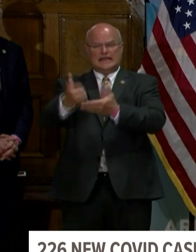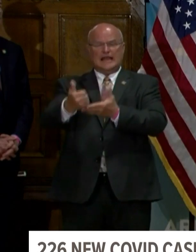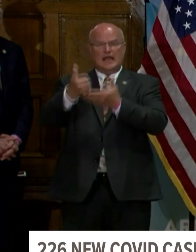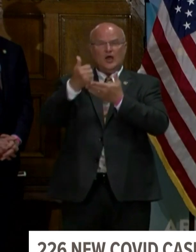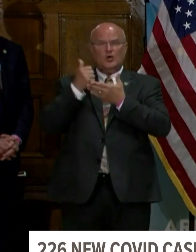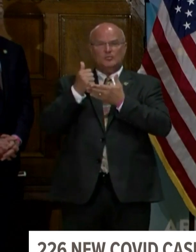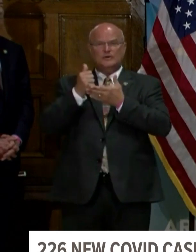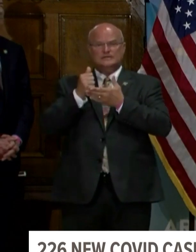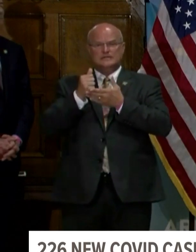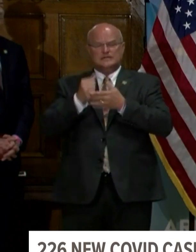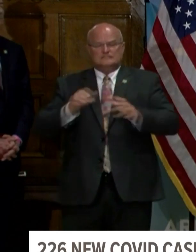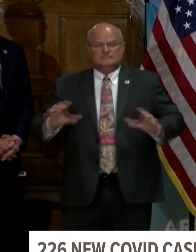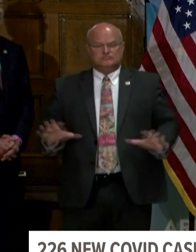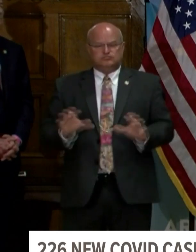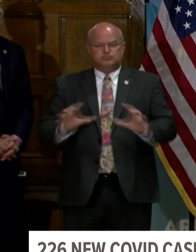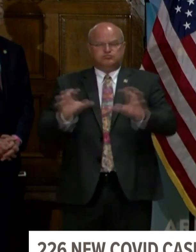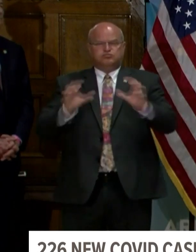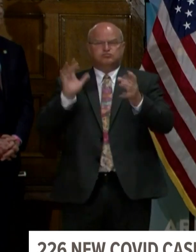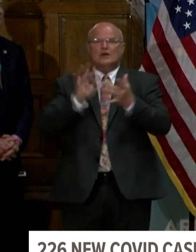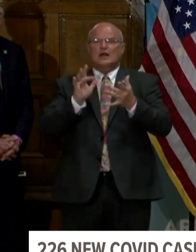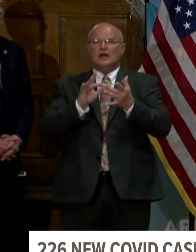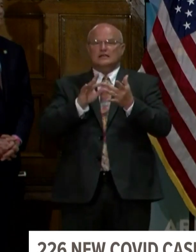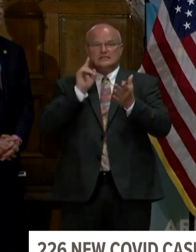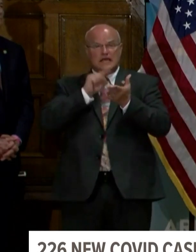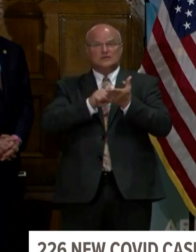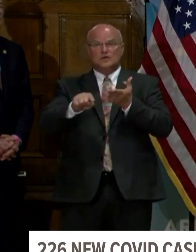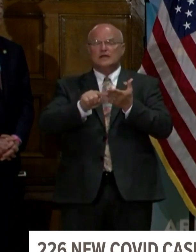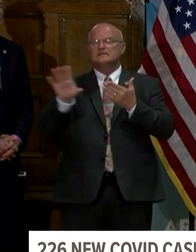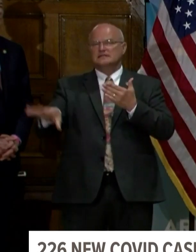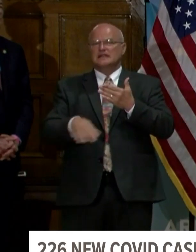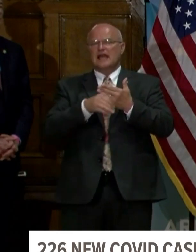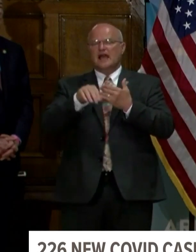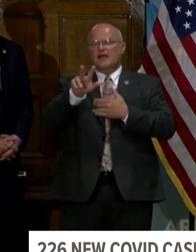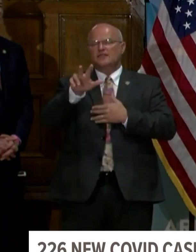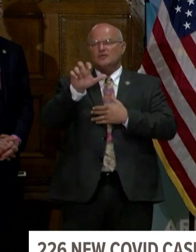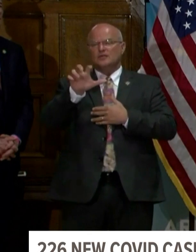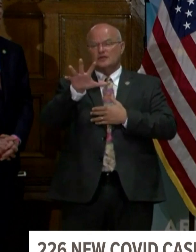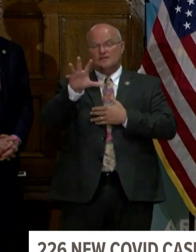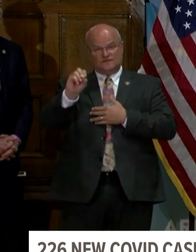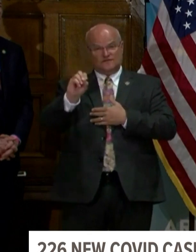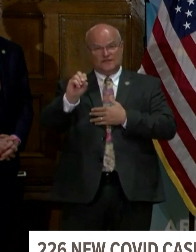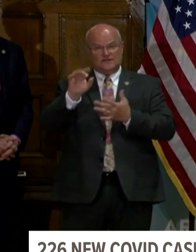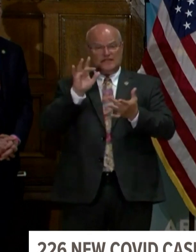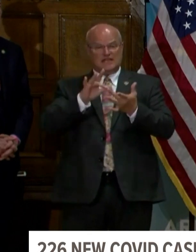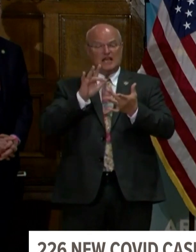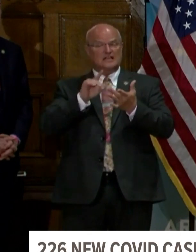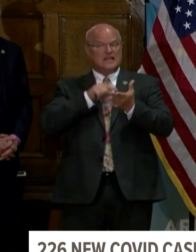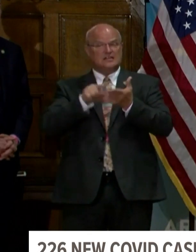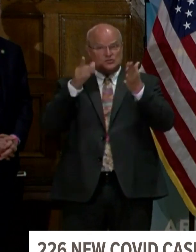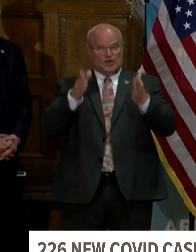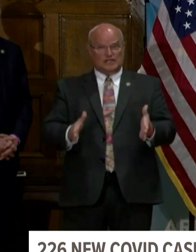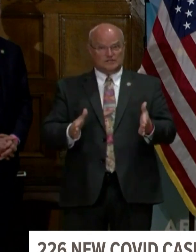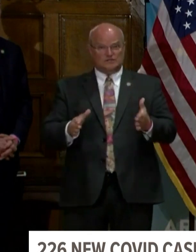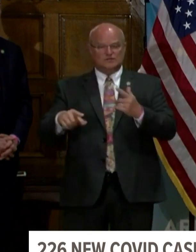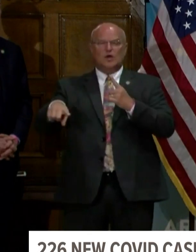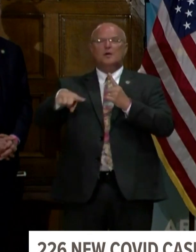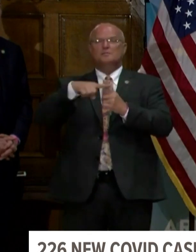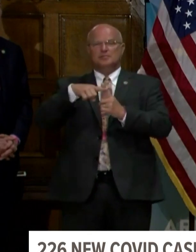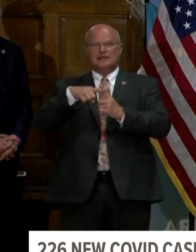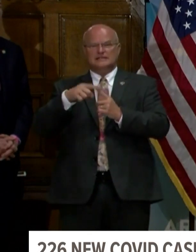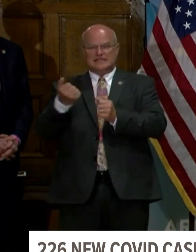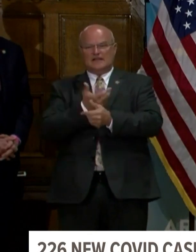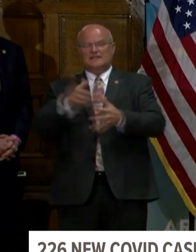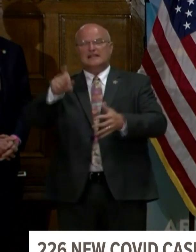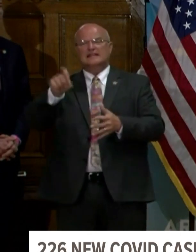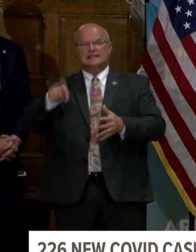us scale up our contact tracing to add 350 contact tracers plus